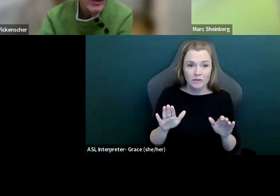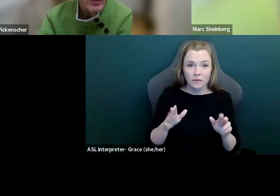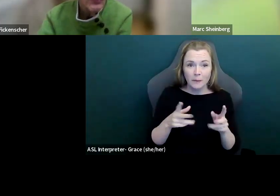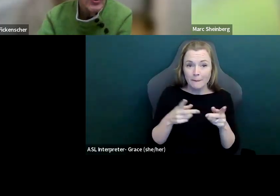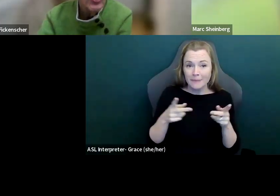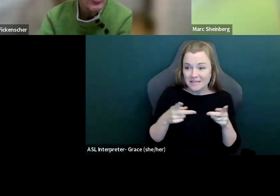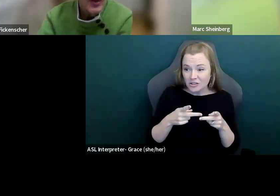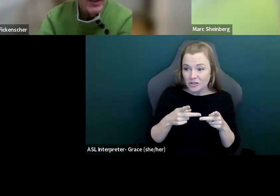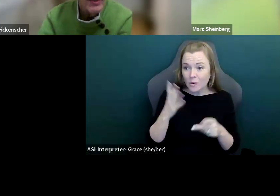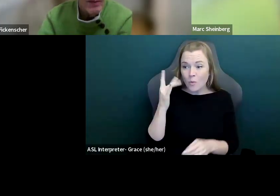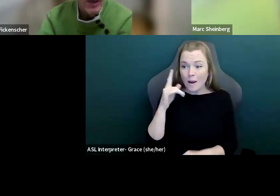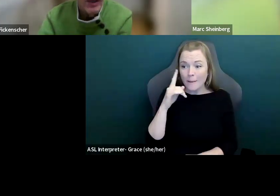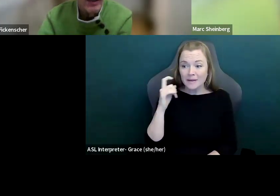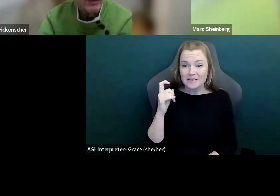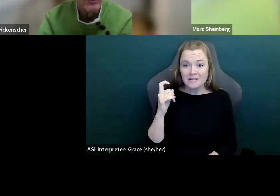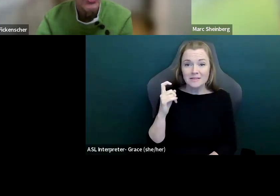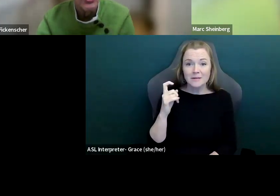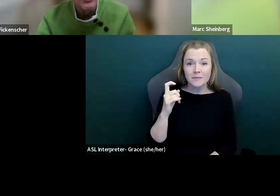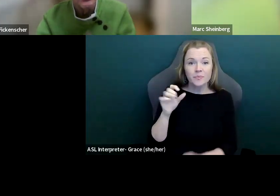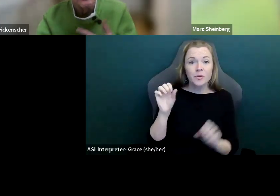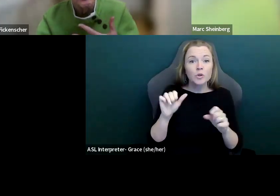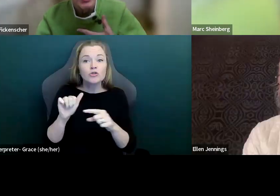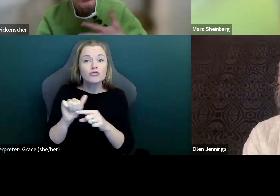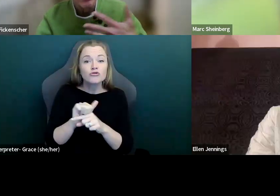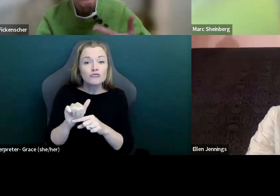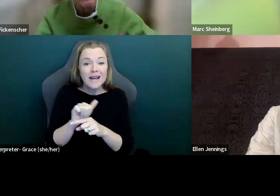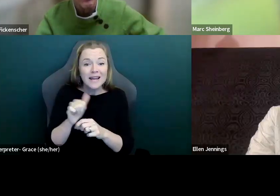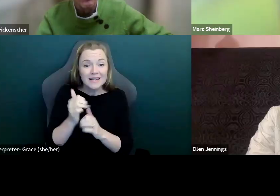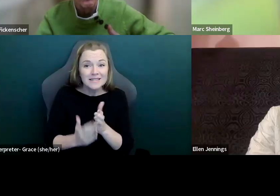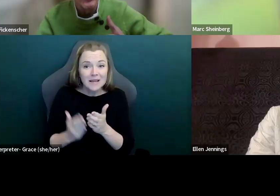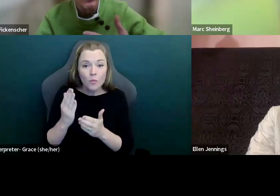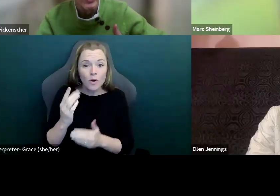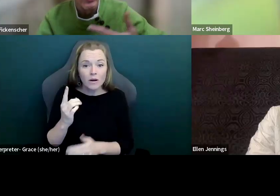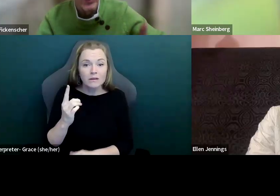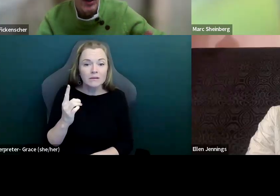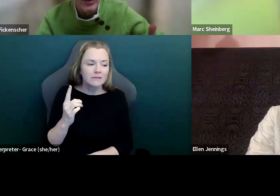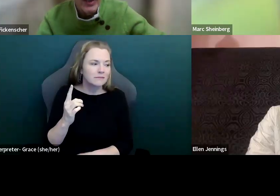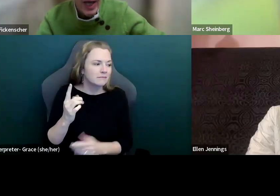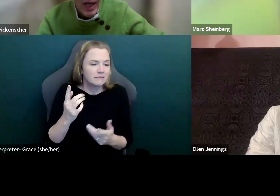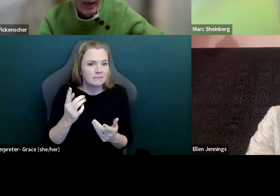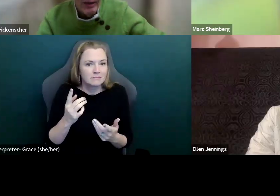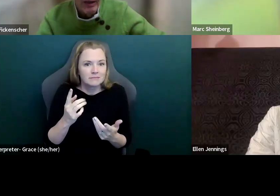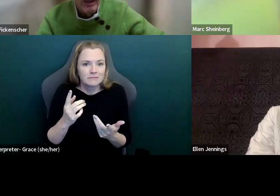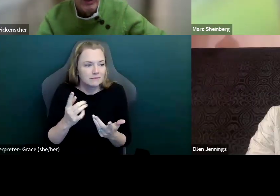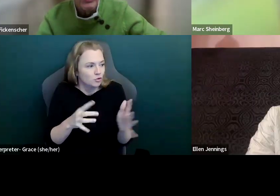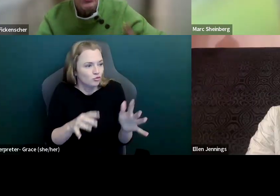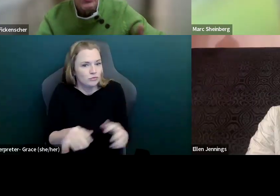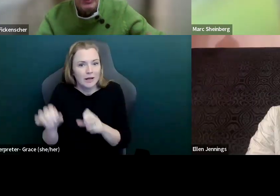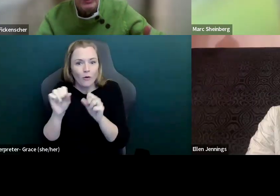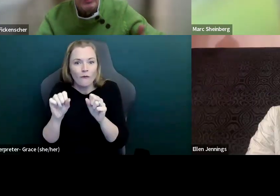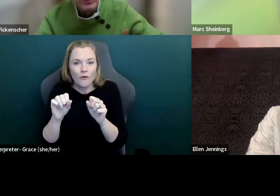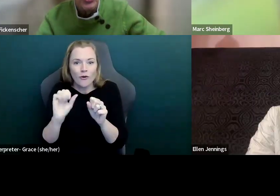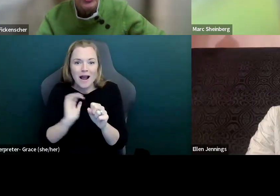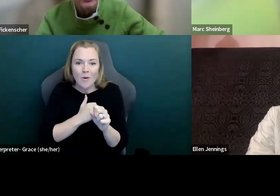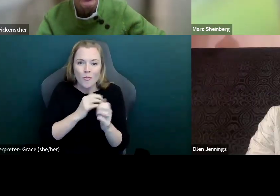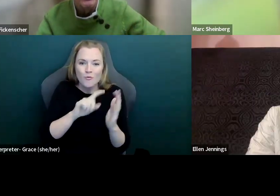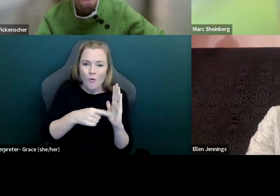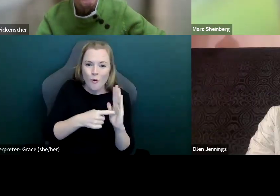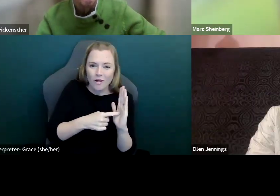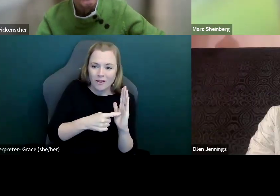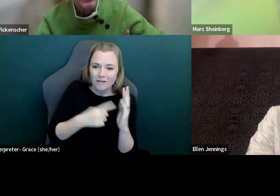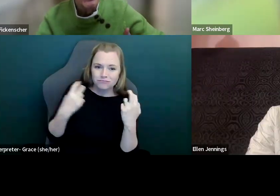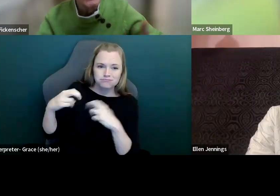position because we could train somebody to take on the role that we, the parents, had. I know Ellen mentioned